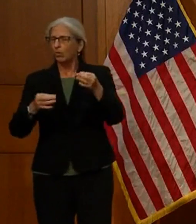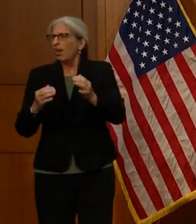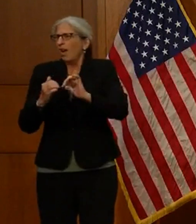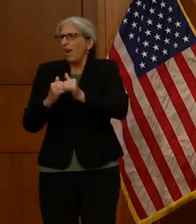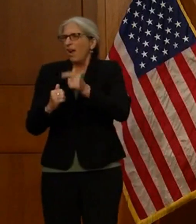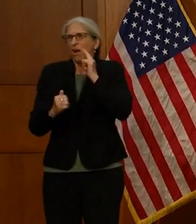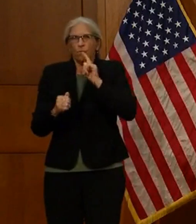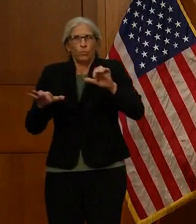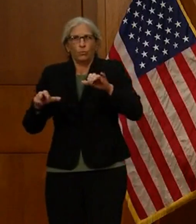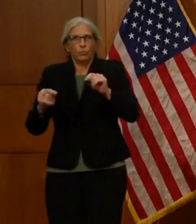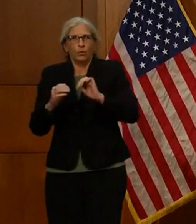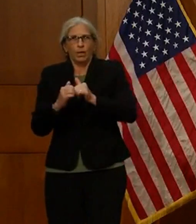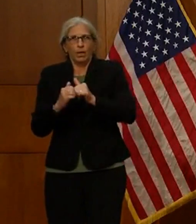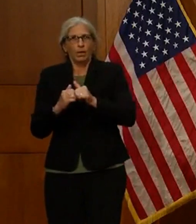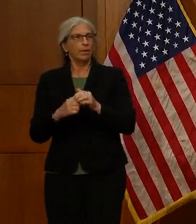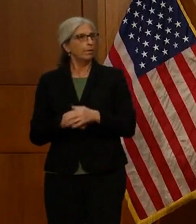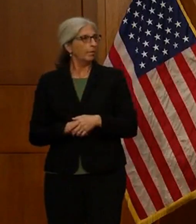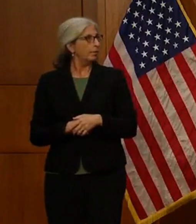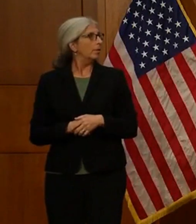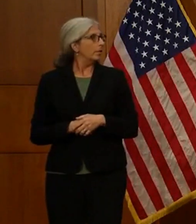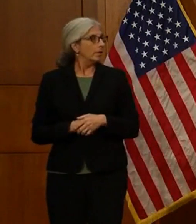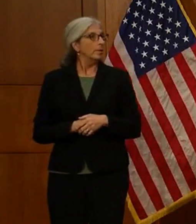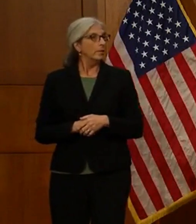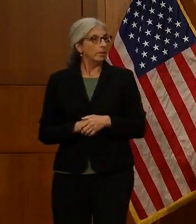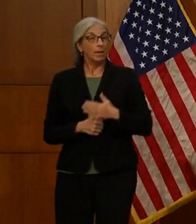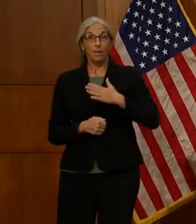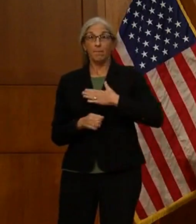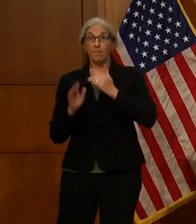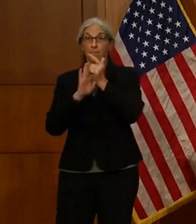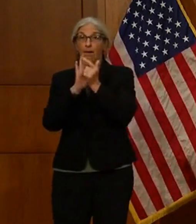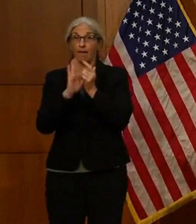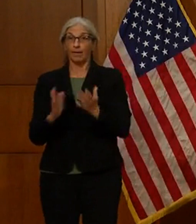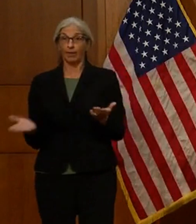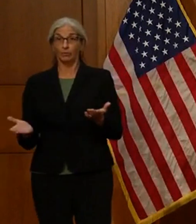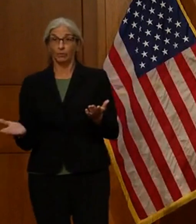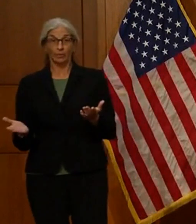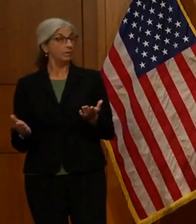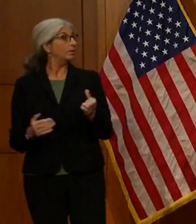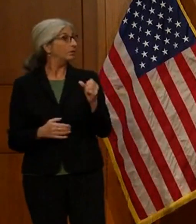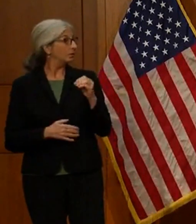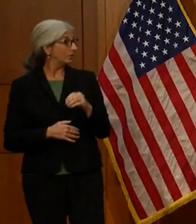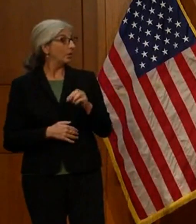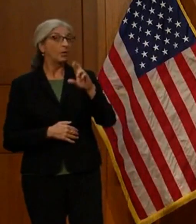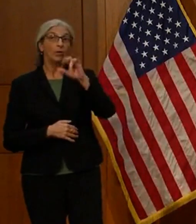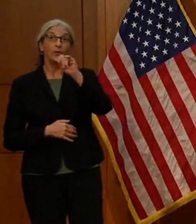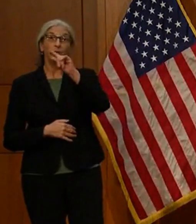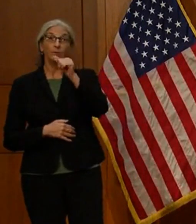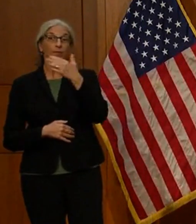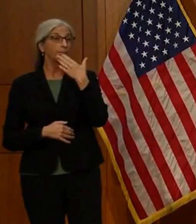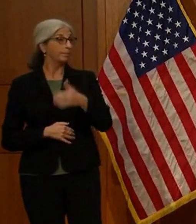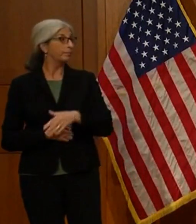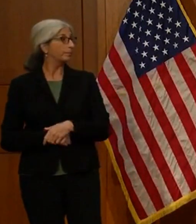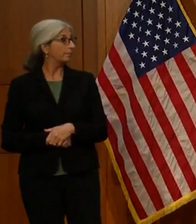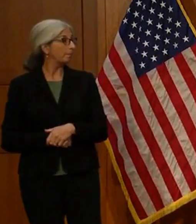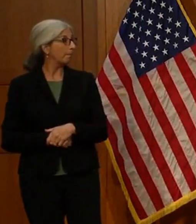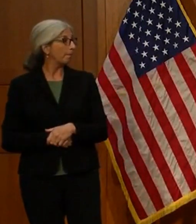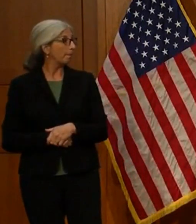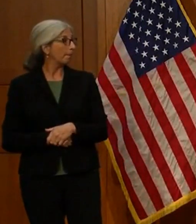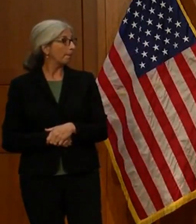be? Yeah. Rita, my counsel, is here, Laura, so Rita, thank you.